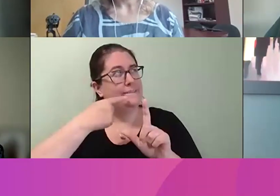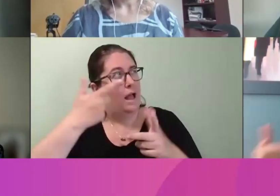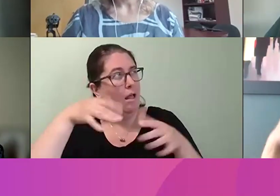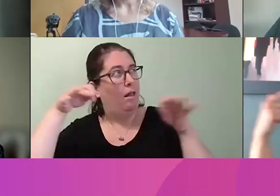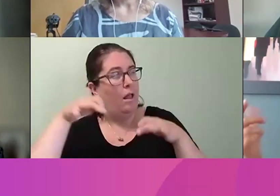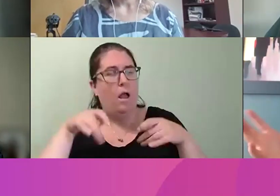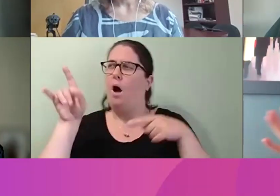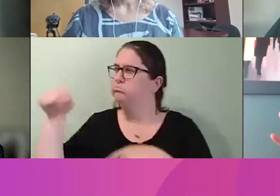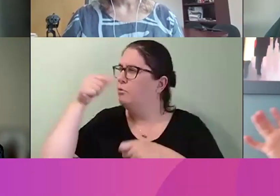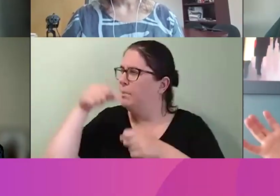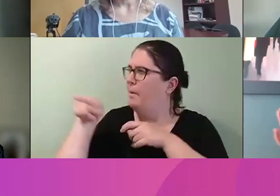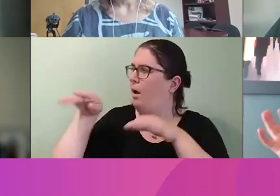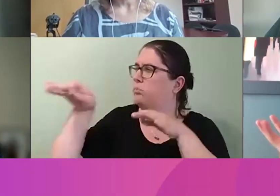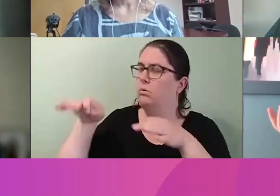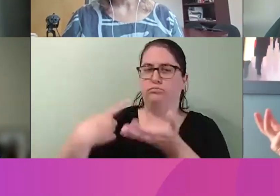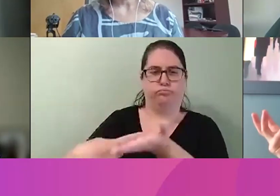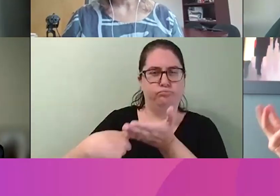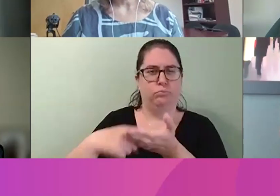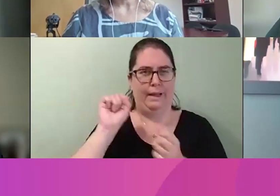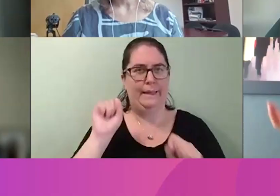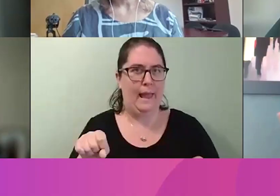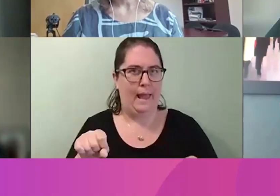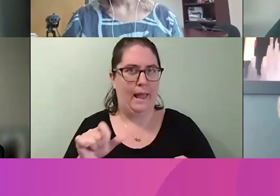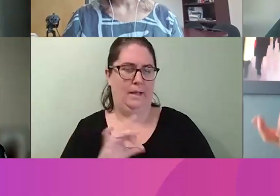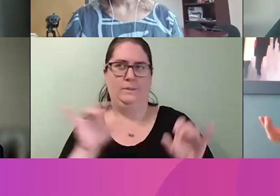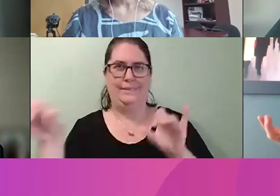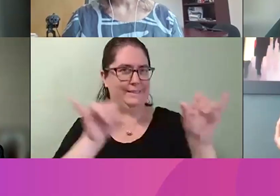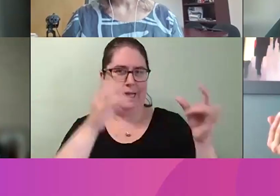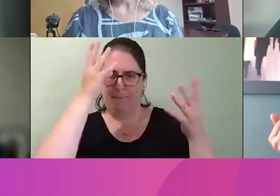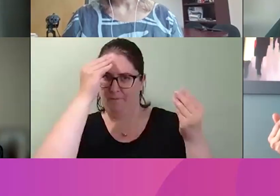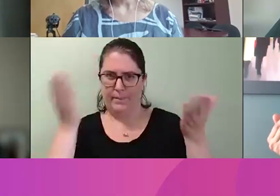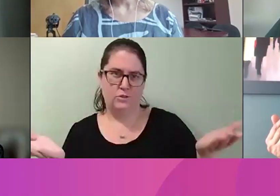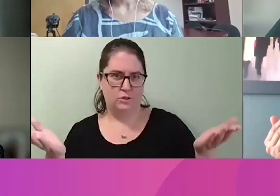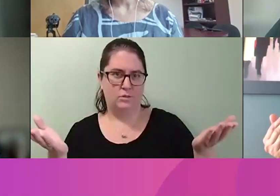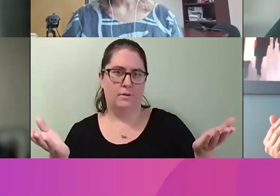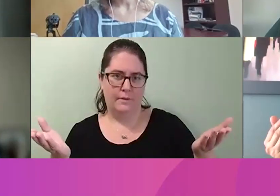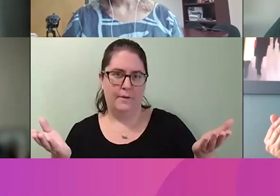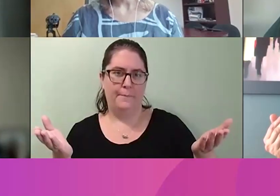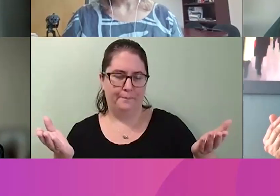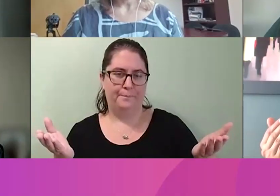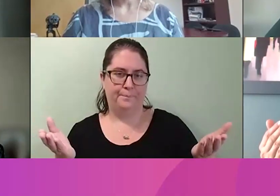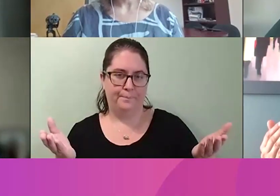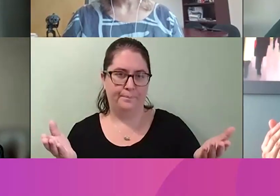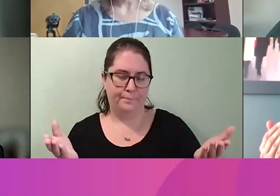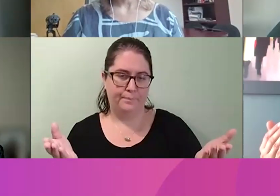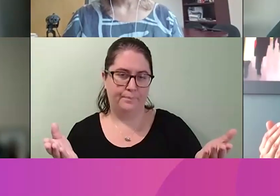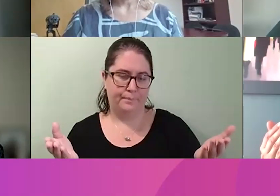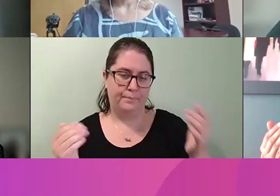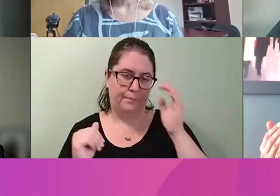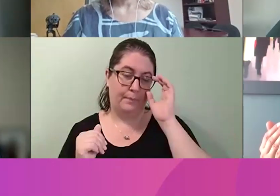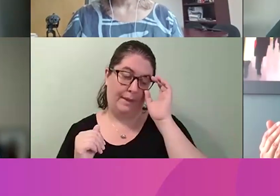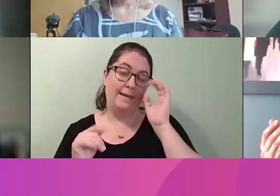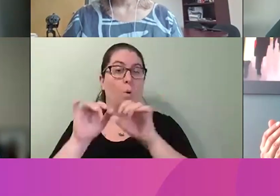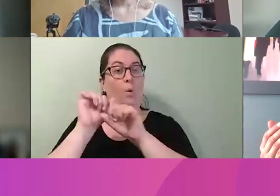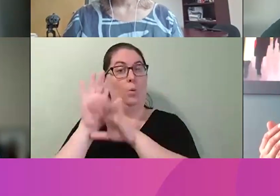me thinking, it got me. So they're getting the same information with the first module. Of course, like I said earlier, the workers